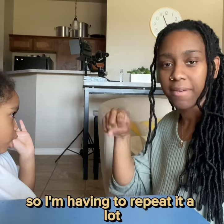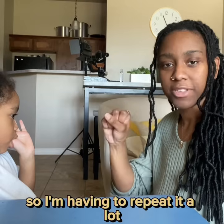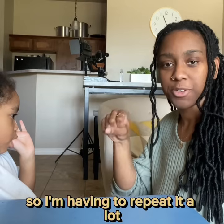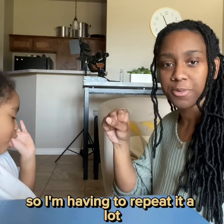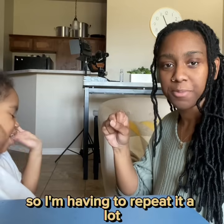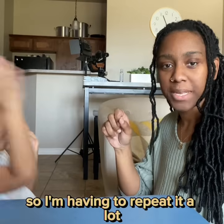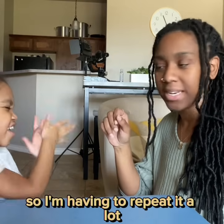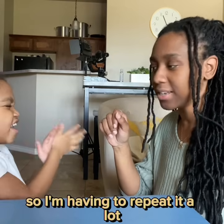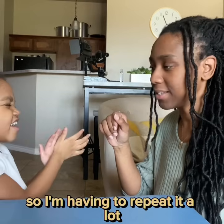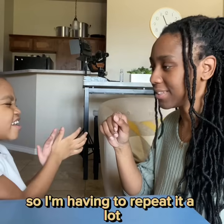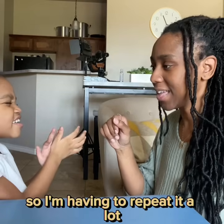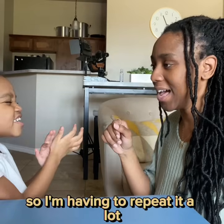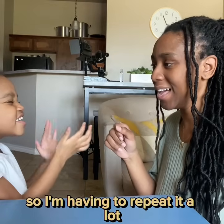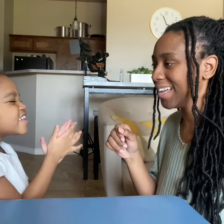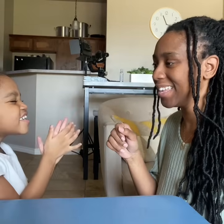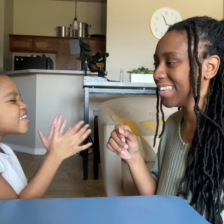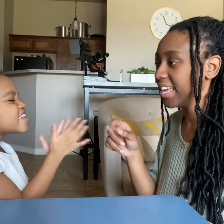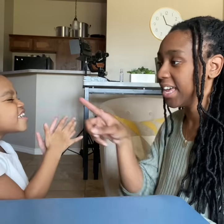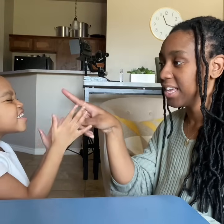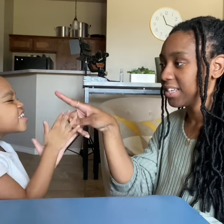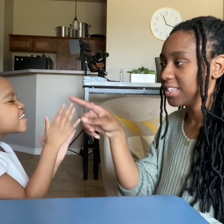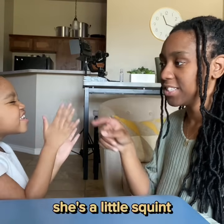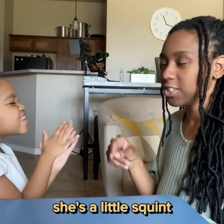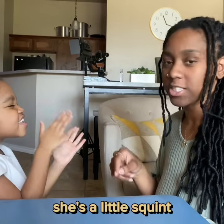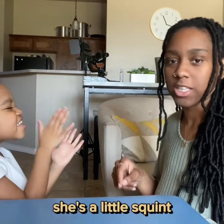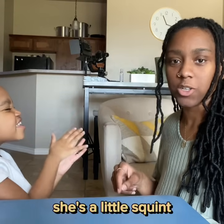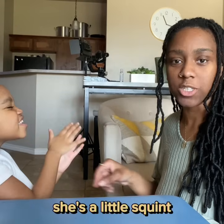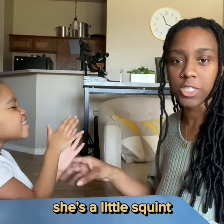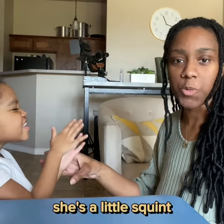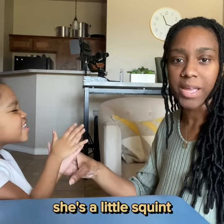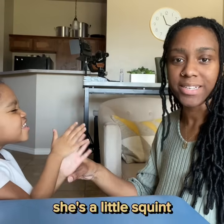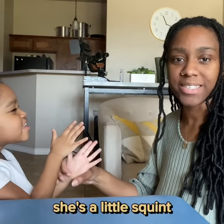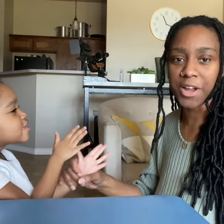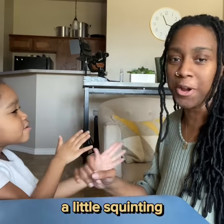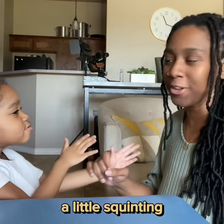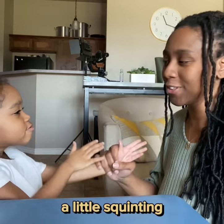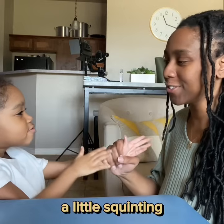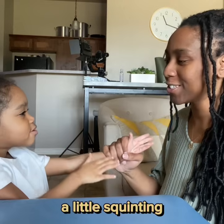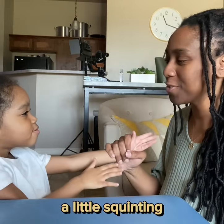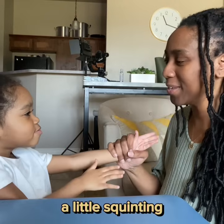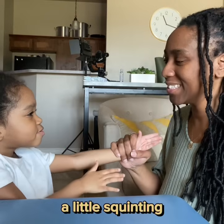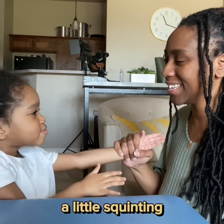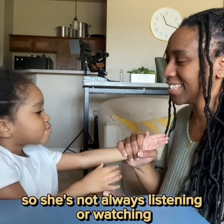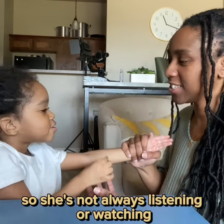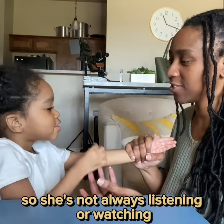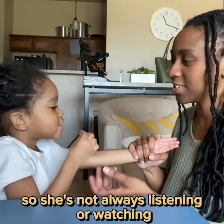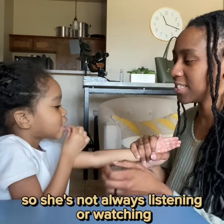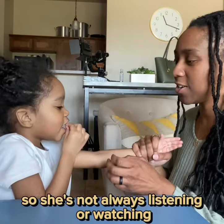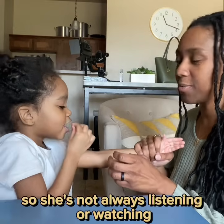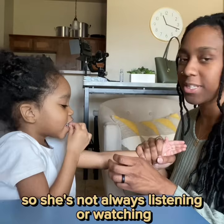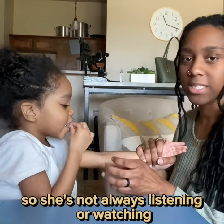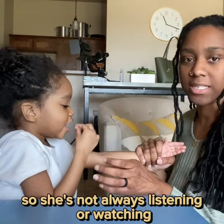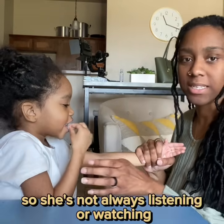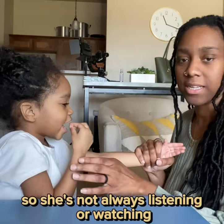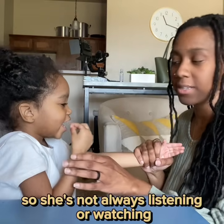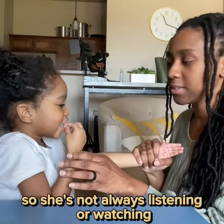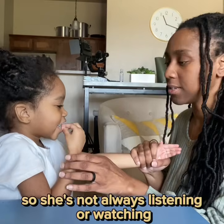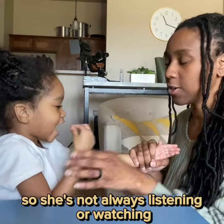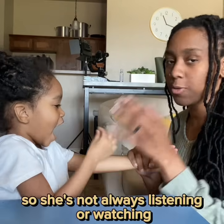to repeat it a lot. She's a little squint, a little squinting, so she's not always listening or